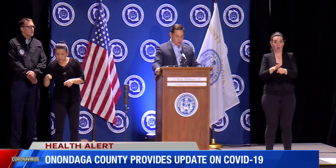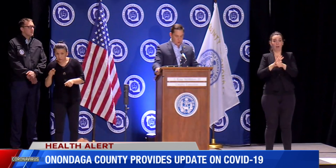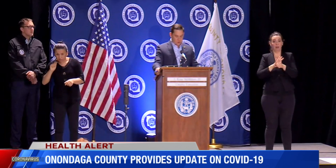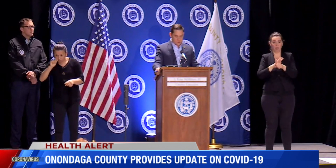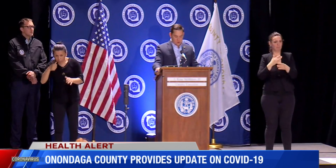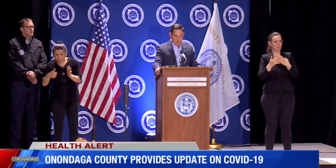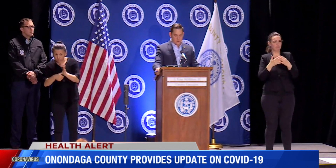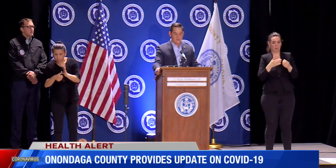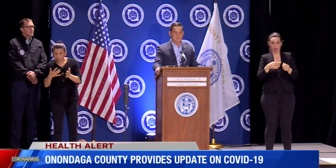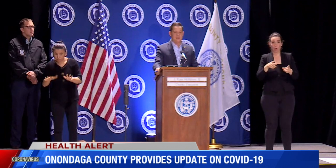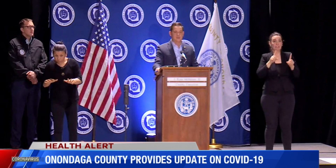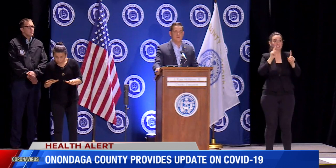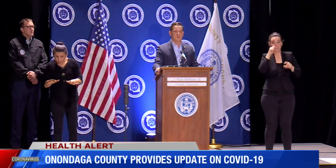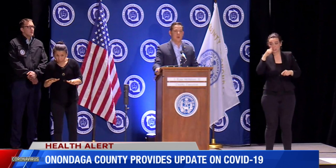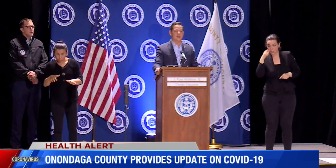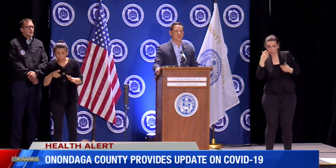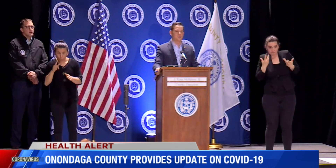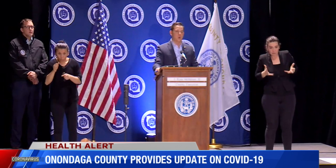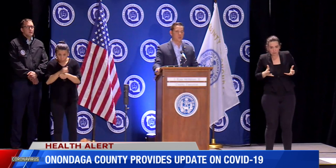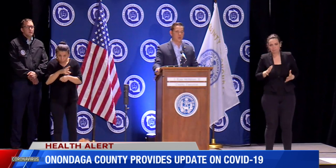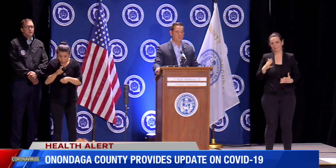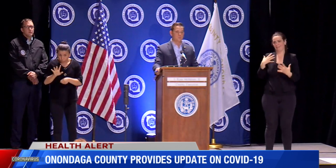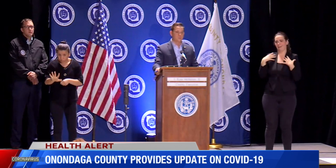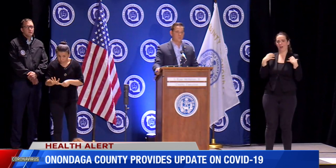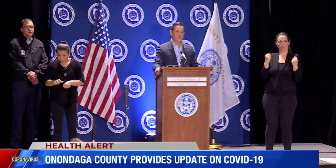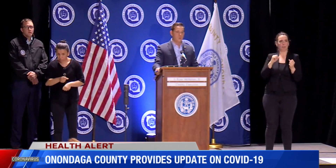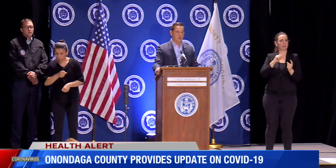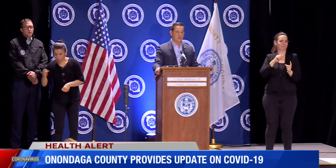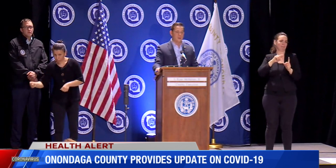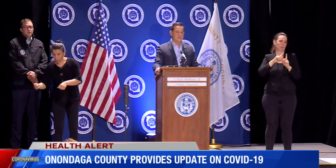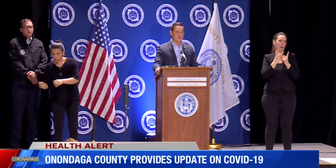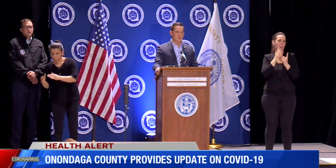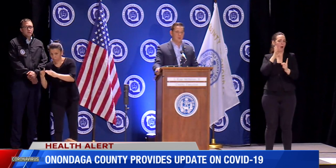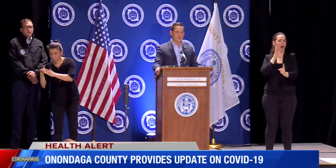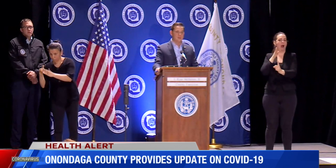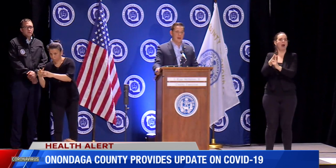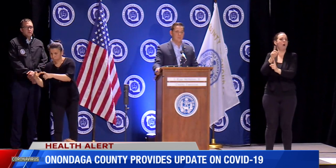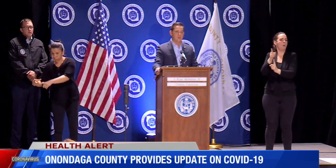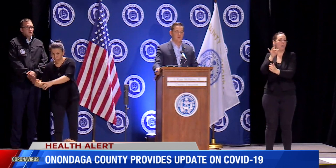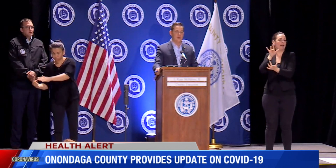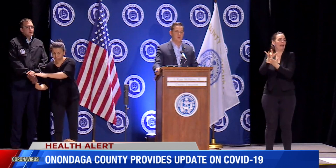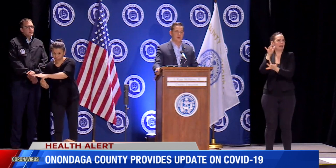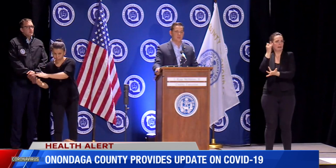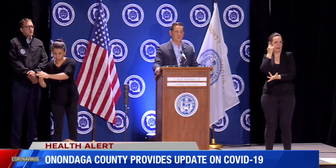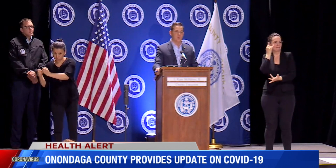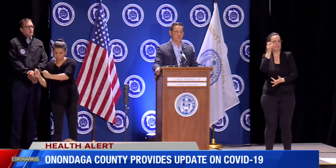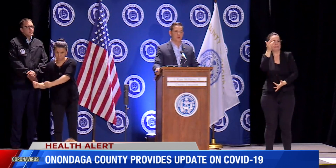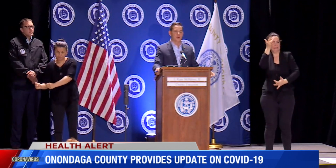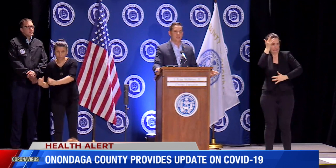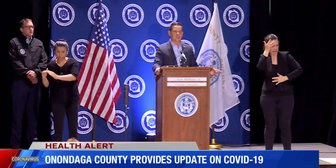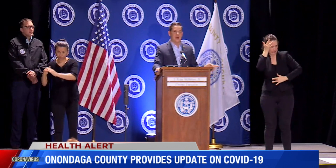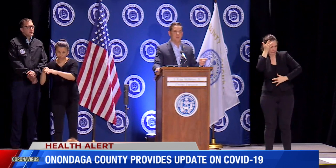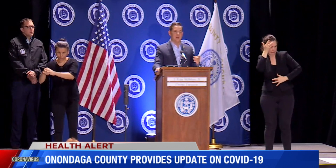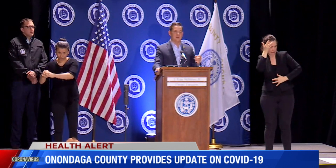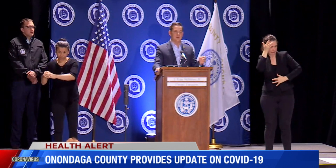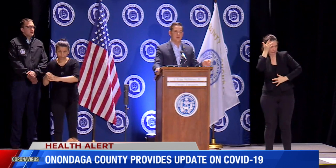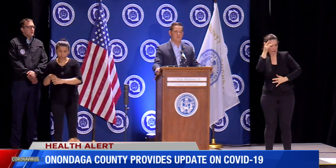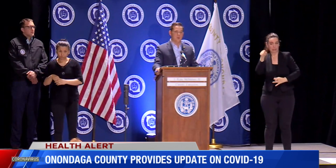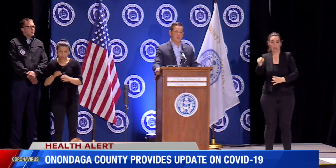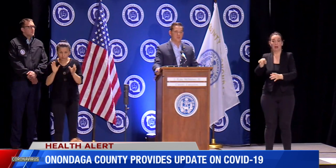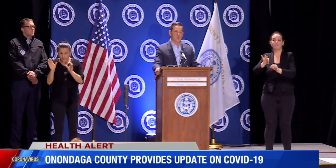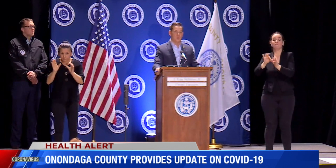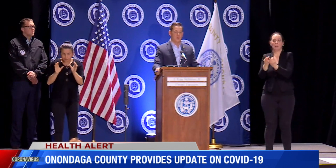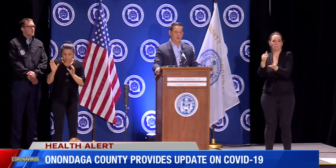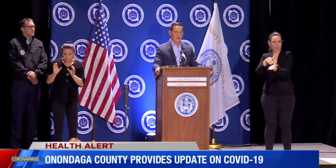is how we know who goes into quarantine based off direct exposure. Working in the same building does not mean you've had direct exposure. Shopping at